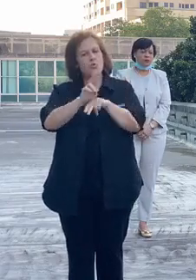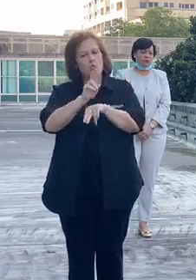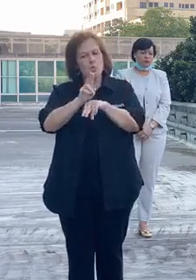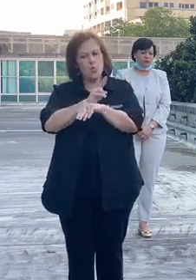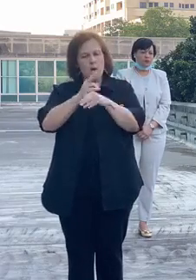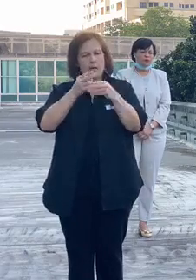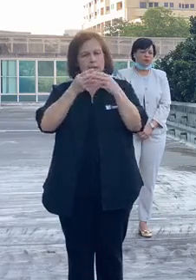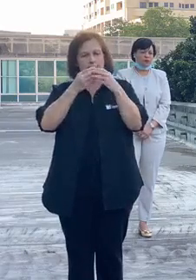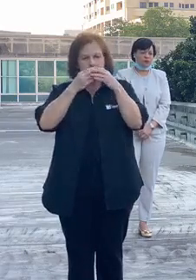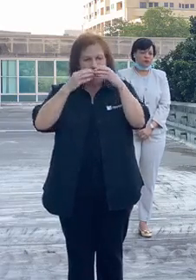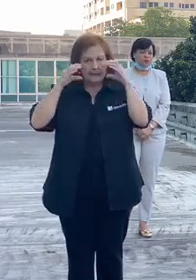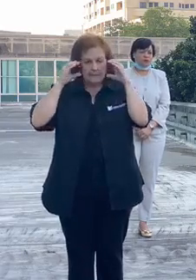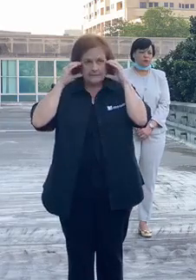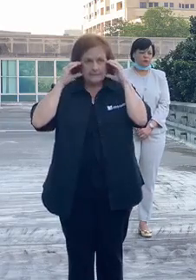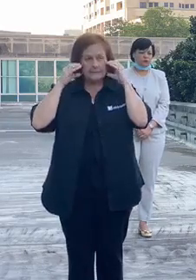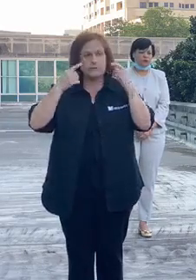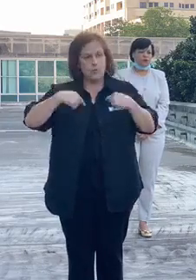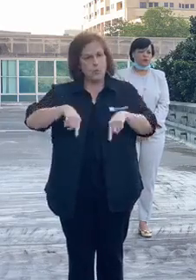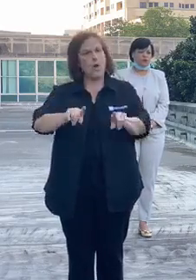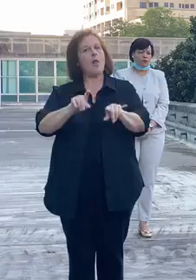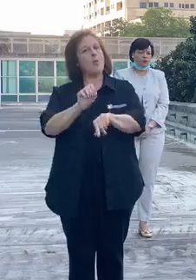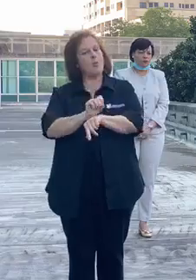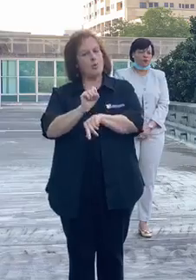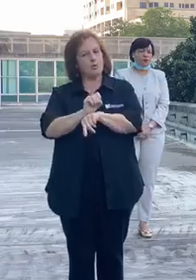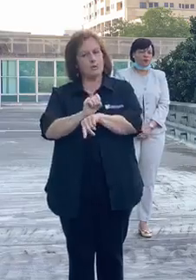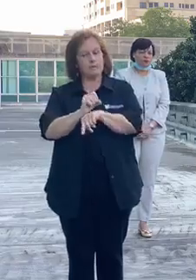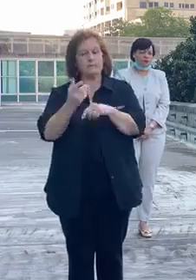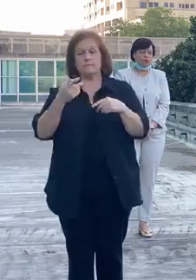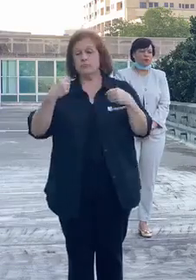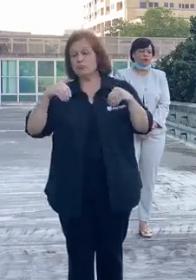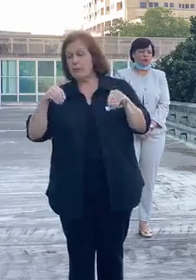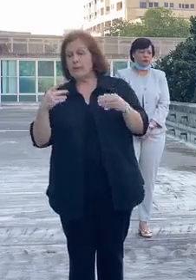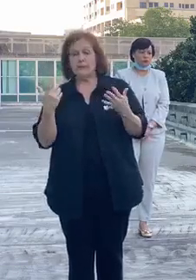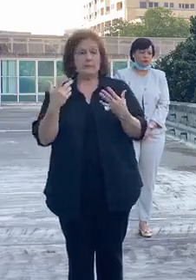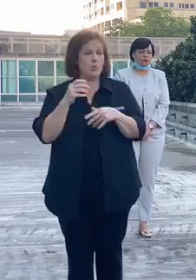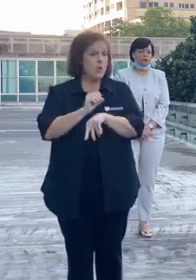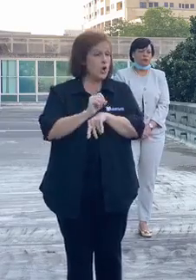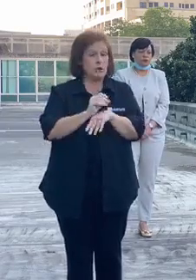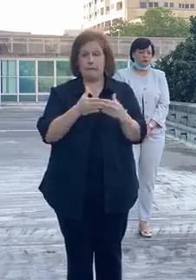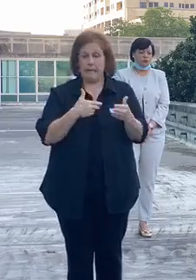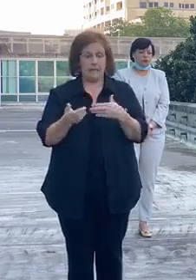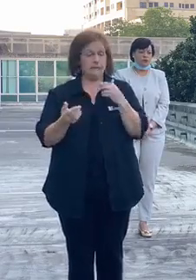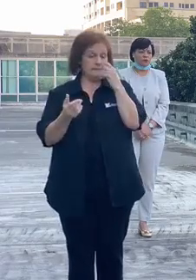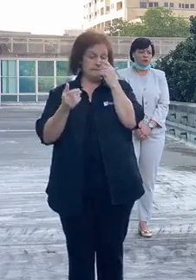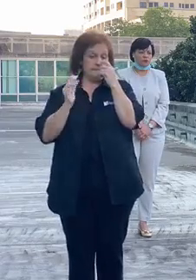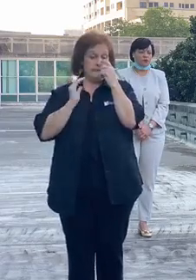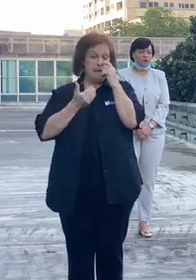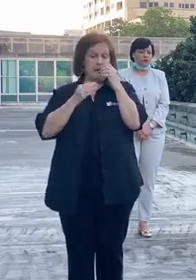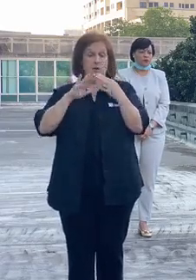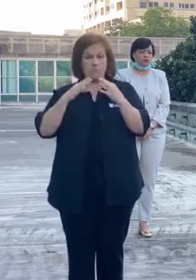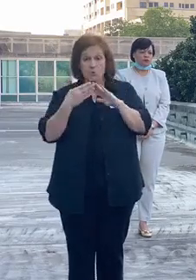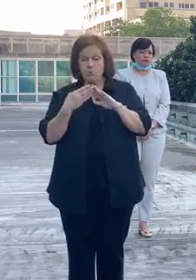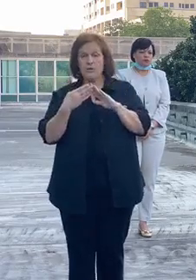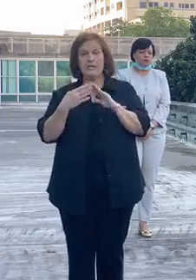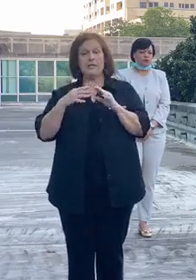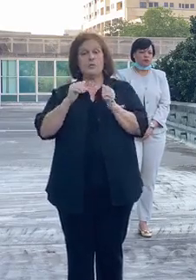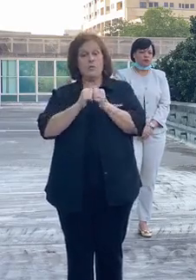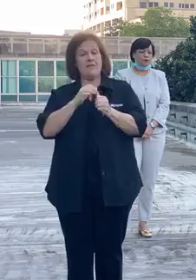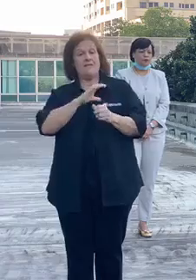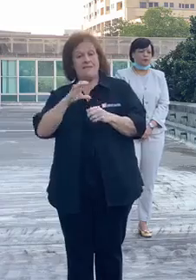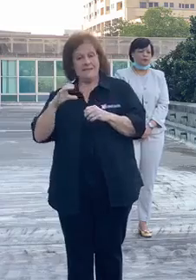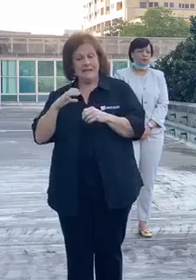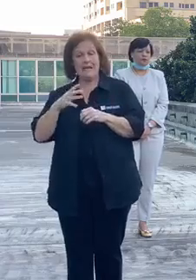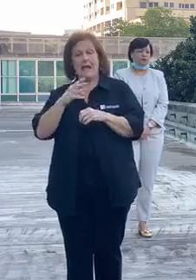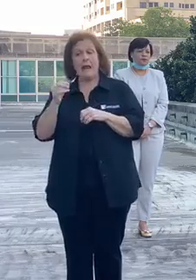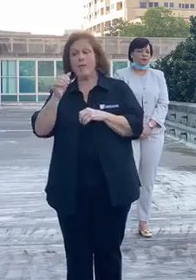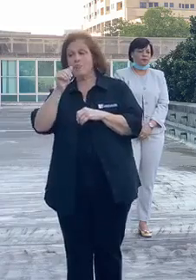face coverings while doing their essential activities, whether they're shopping or working. Our cultural community, in partnership with City Council and